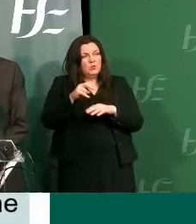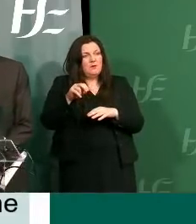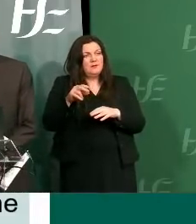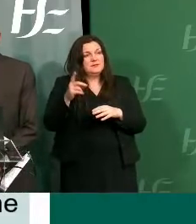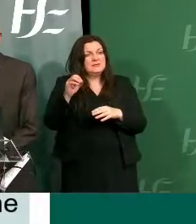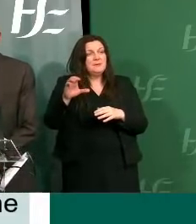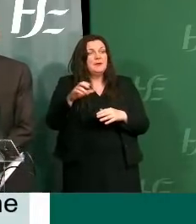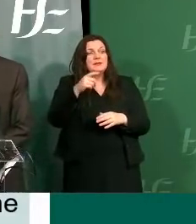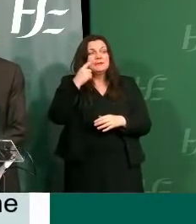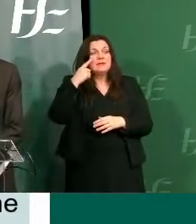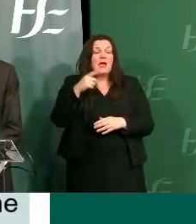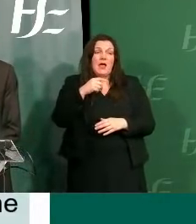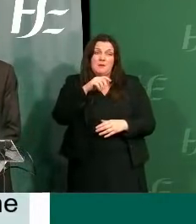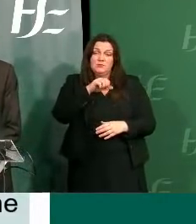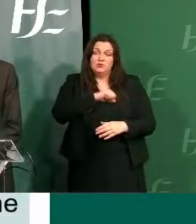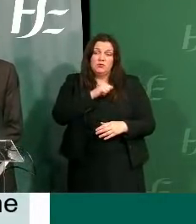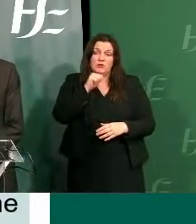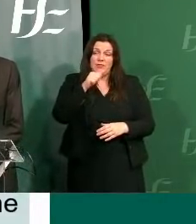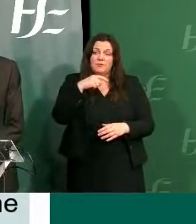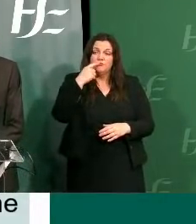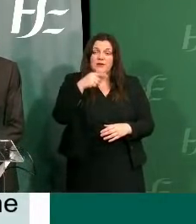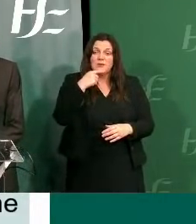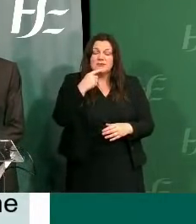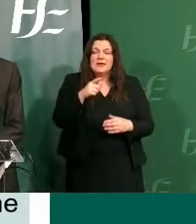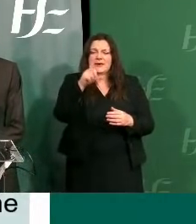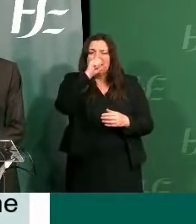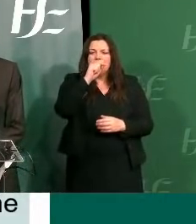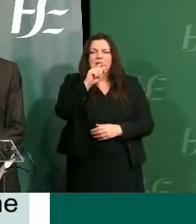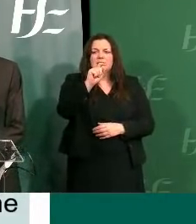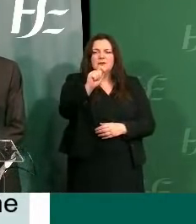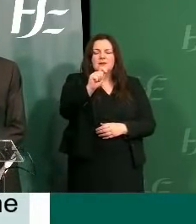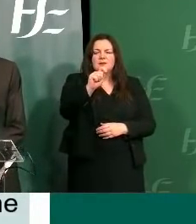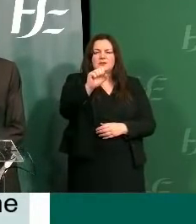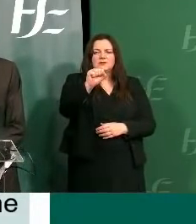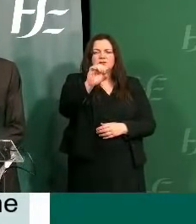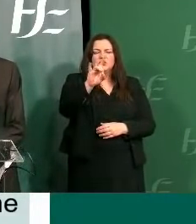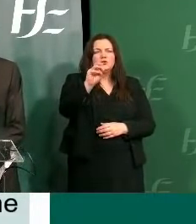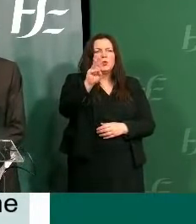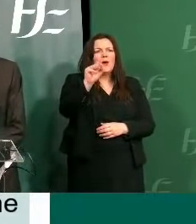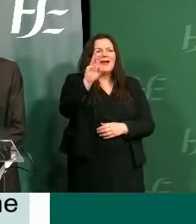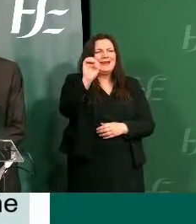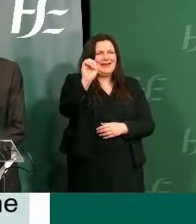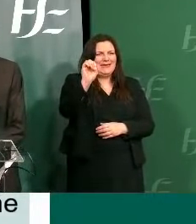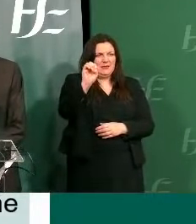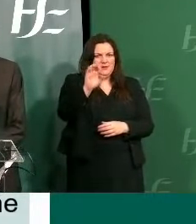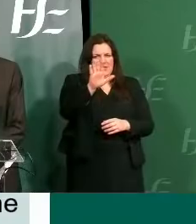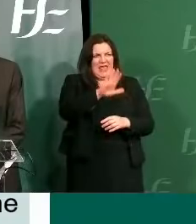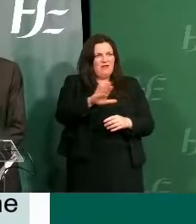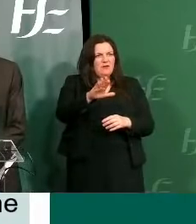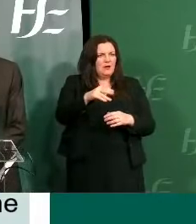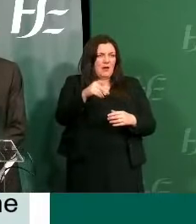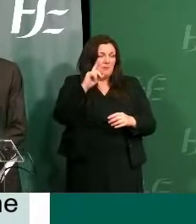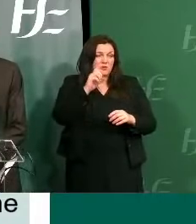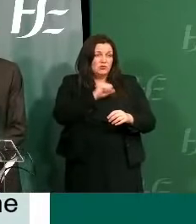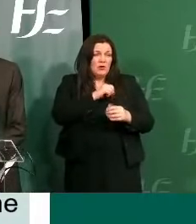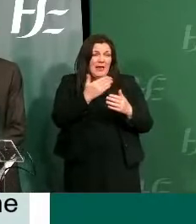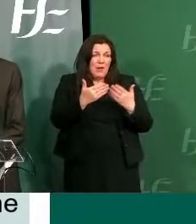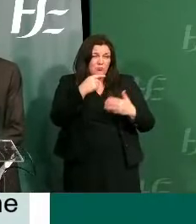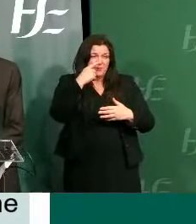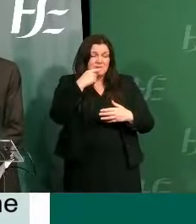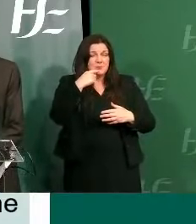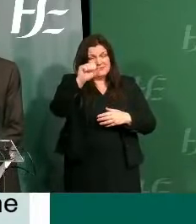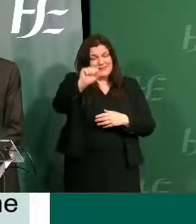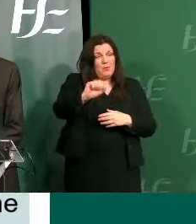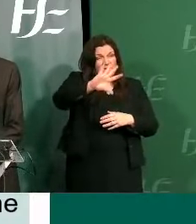district, I hope the pronunciation correct, in South Africa, which is the epicenter of the outbreak, so to speak, has seen cases rise exponentially, and they've